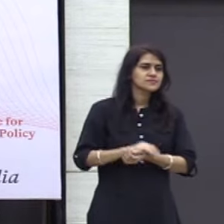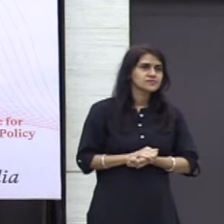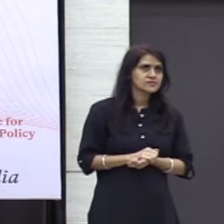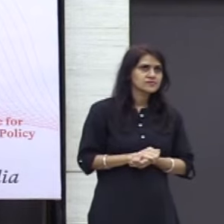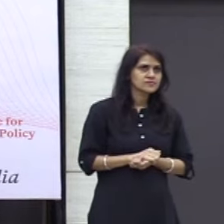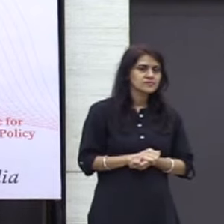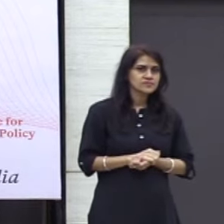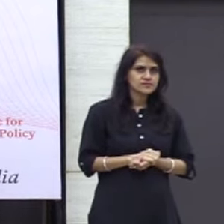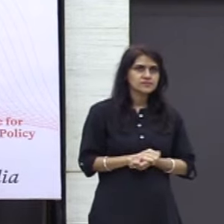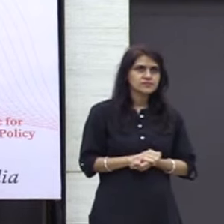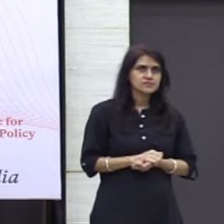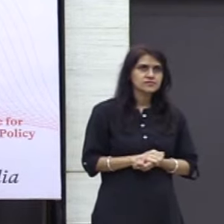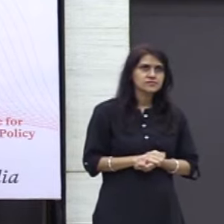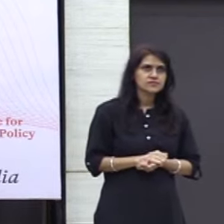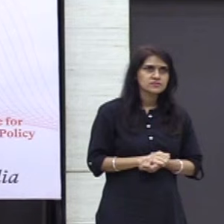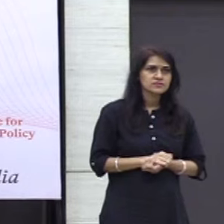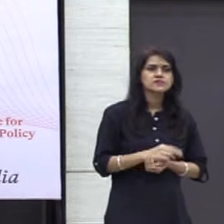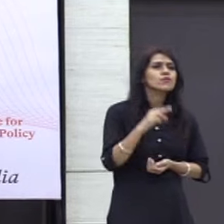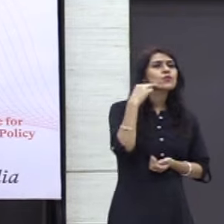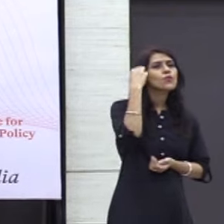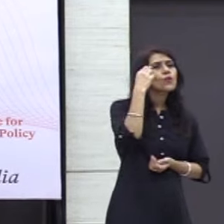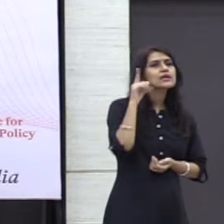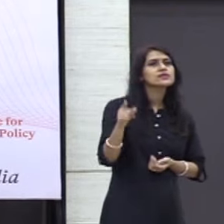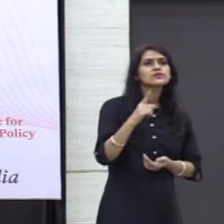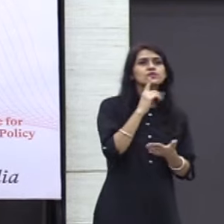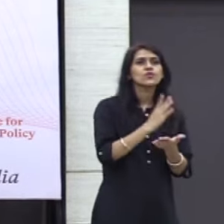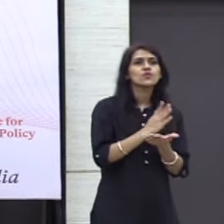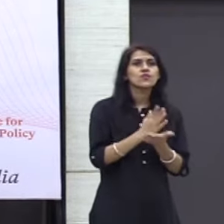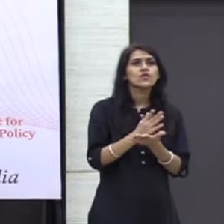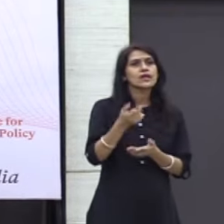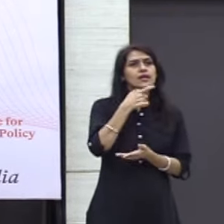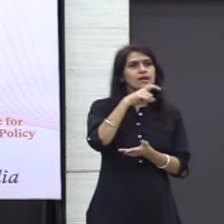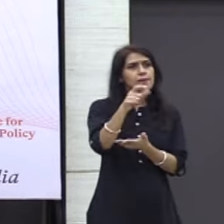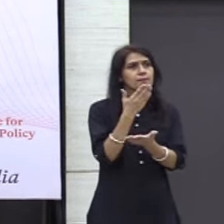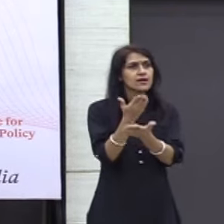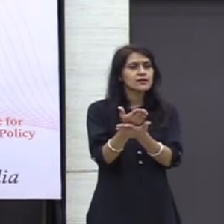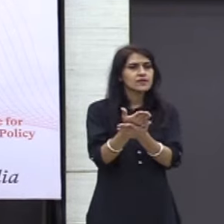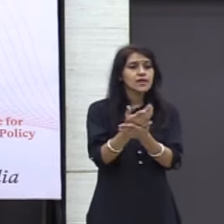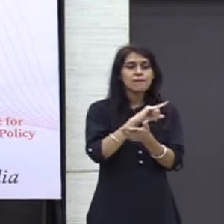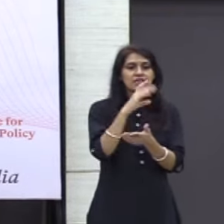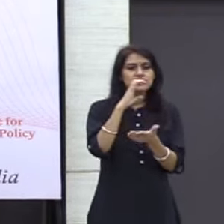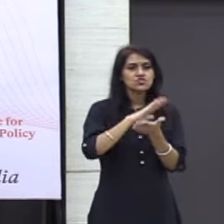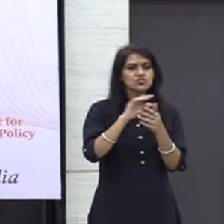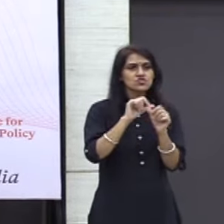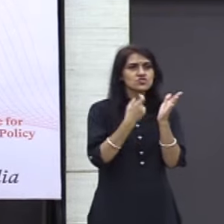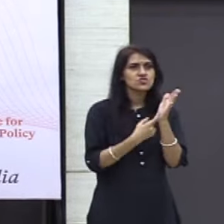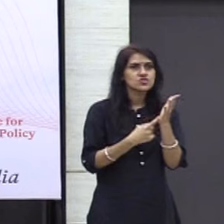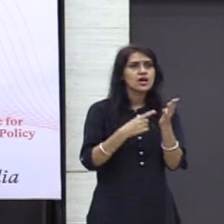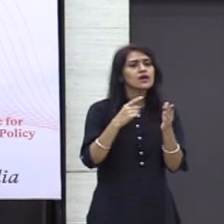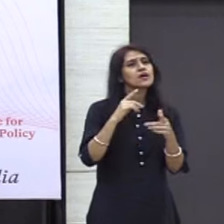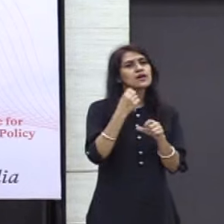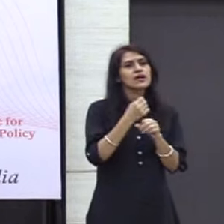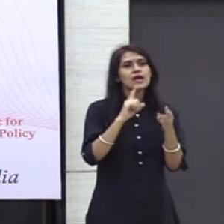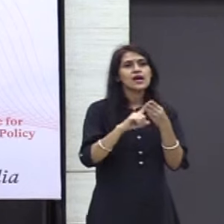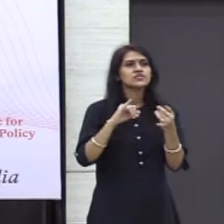They are not police officers because ultimately what is filed in court is a complaint and not a charge sheet. Police officers file a